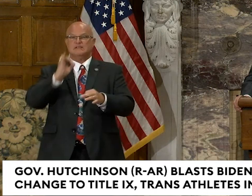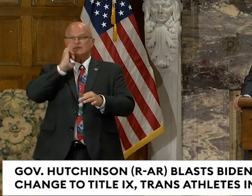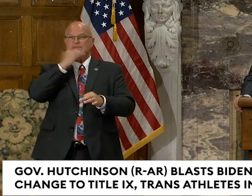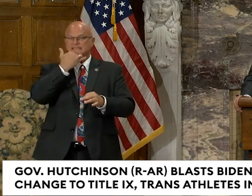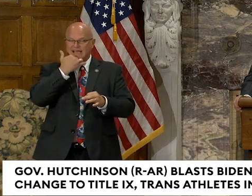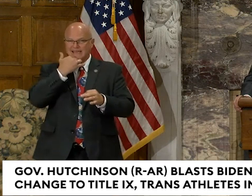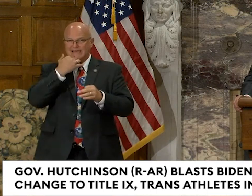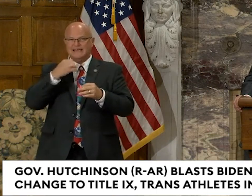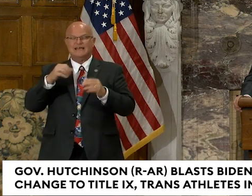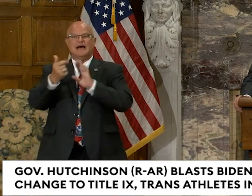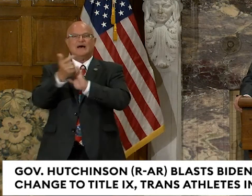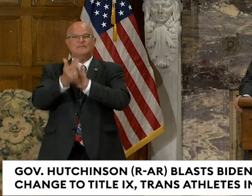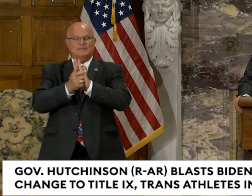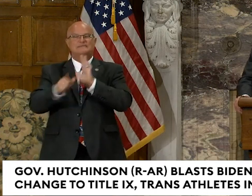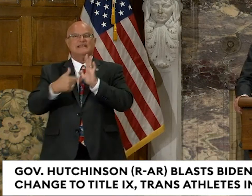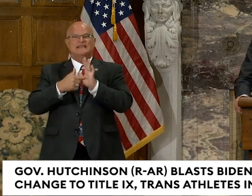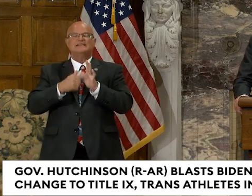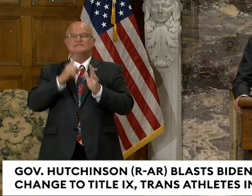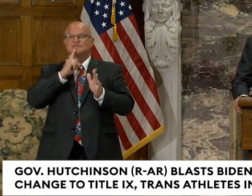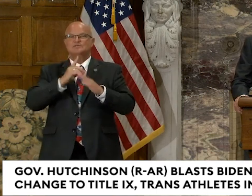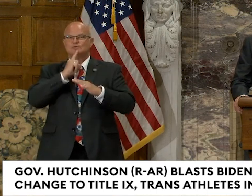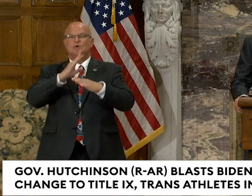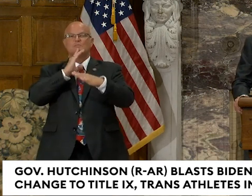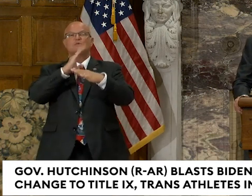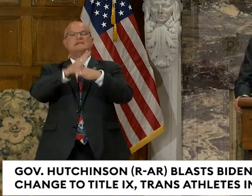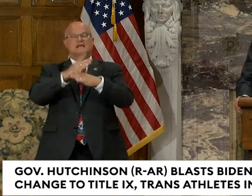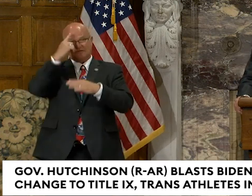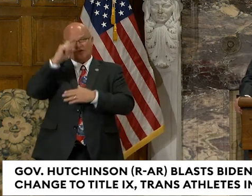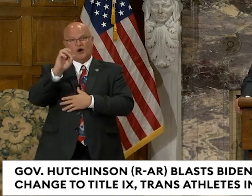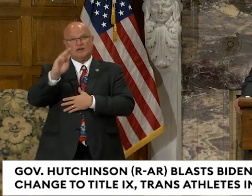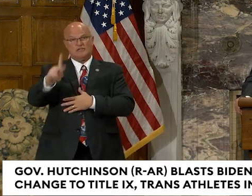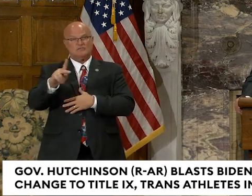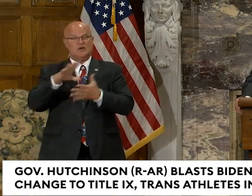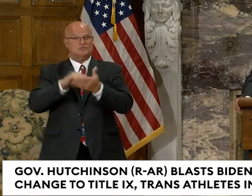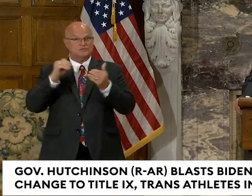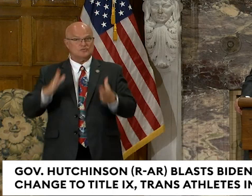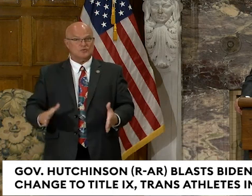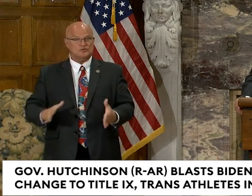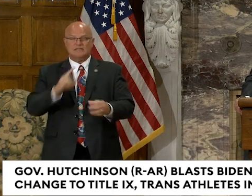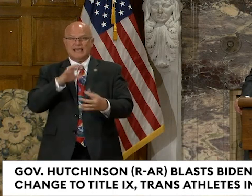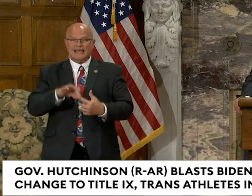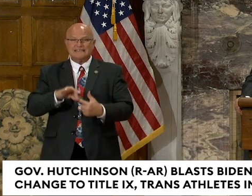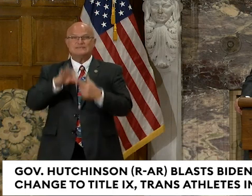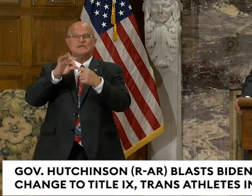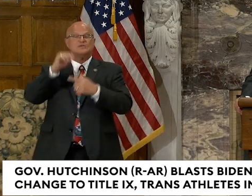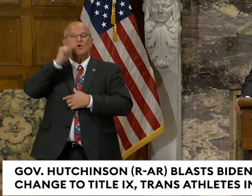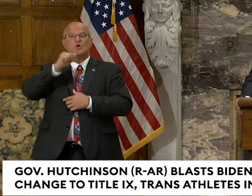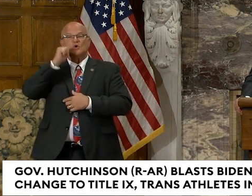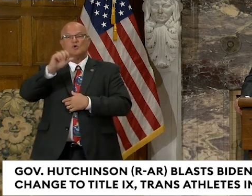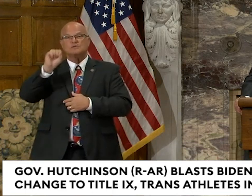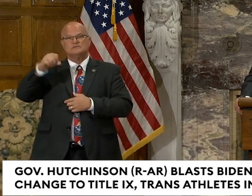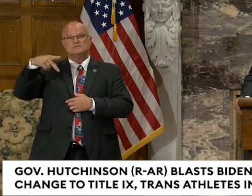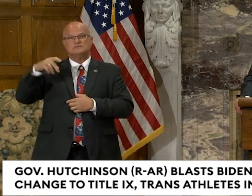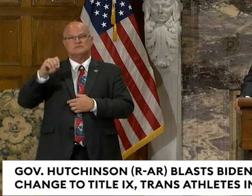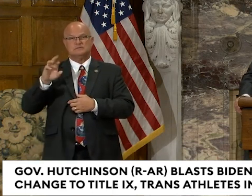amendments of this administration to ensure protection for Arkansas students, and especially girls'